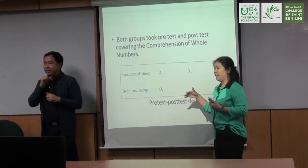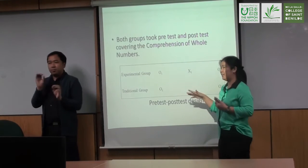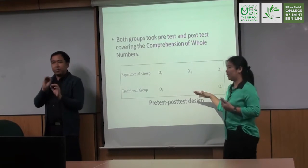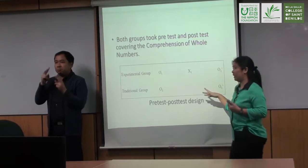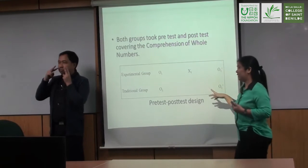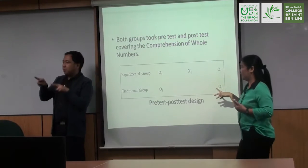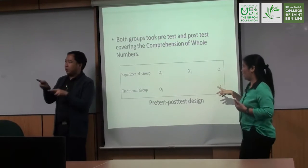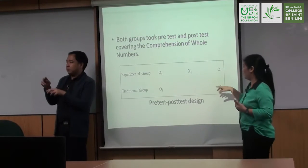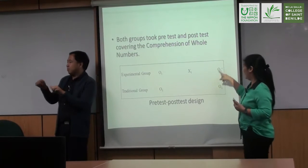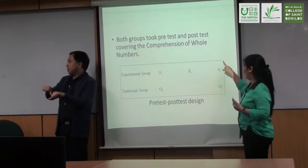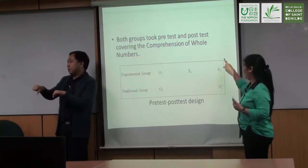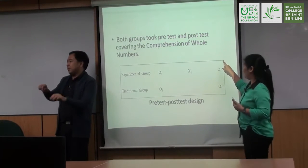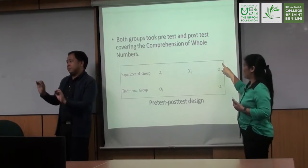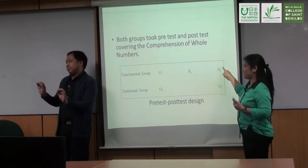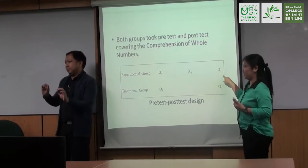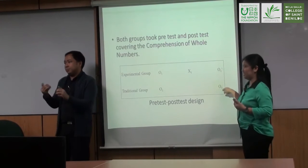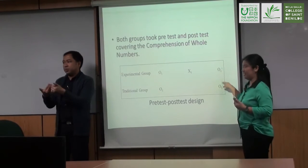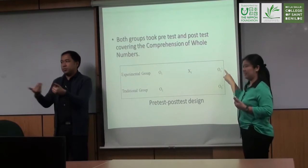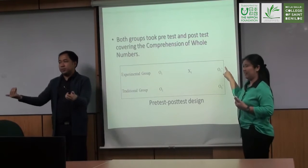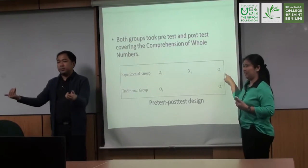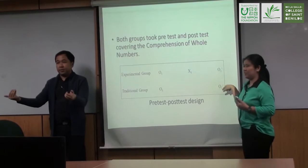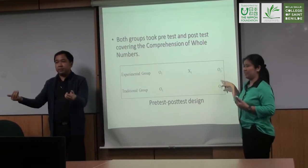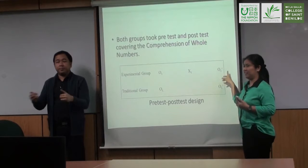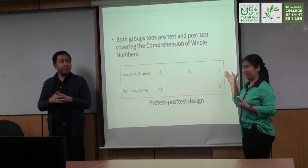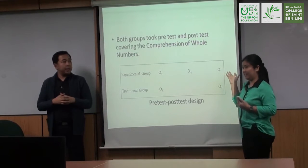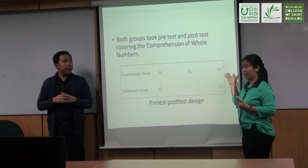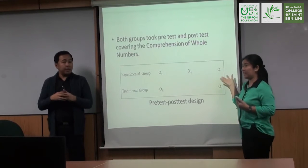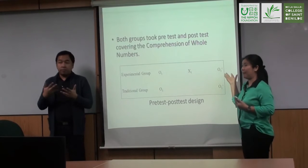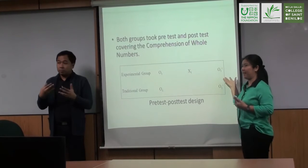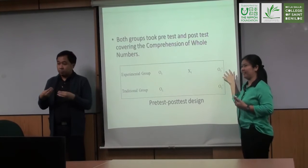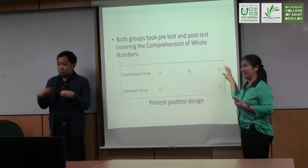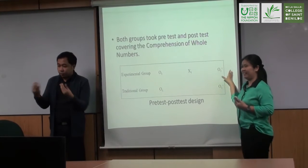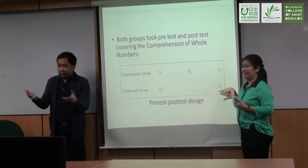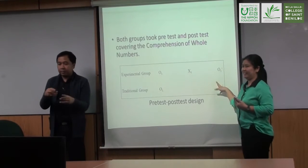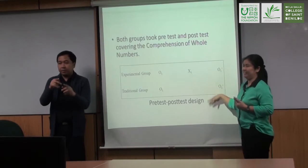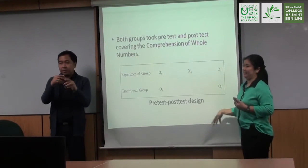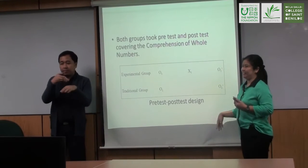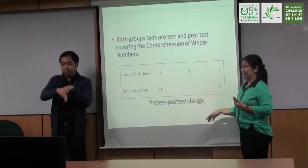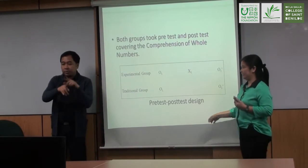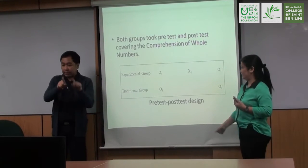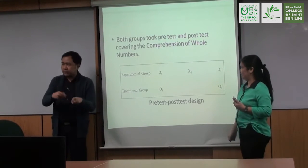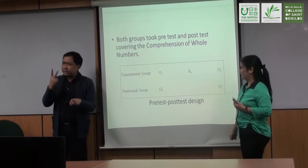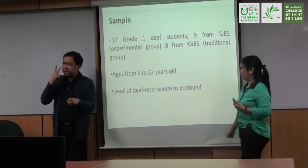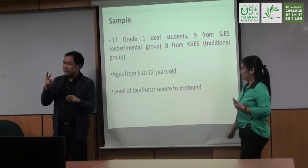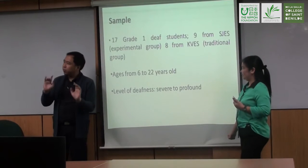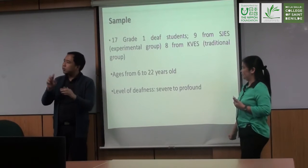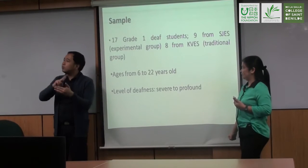And then again, they will have the post-test and to see what happened.